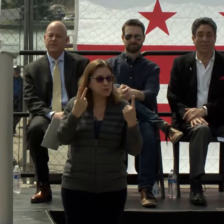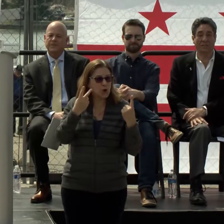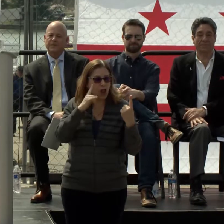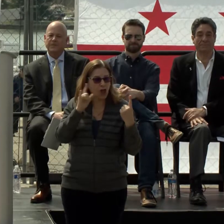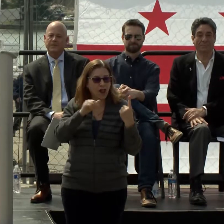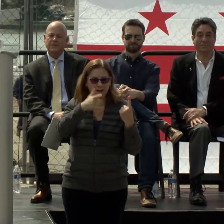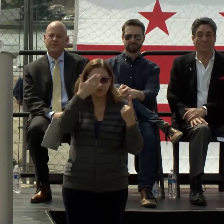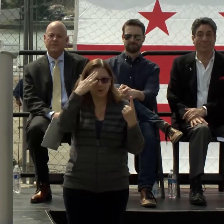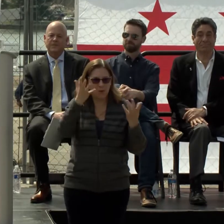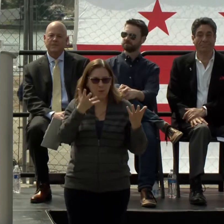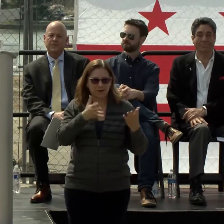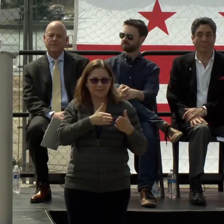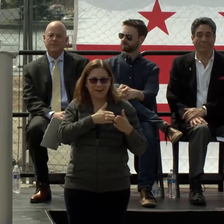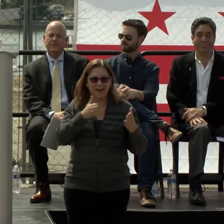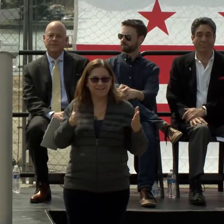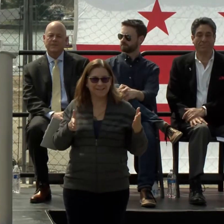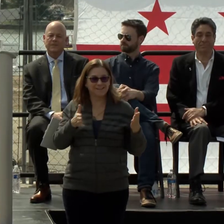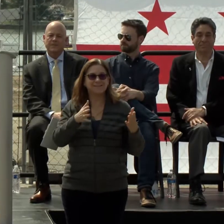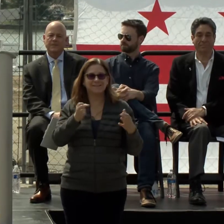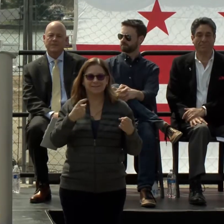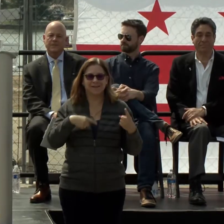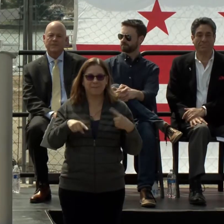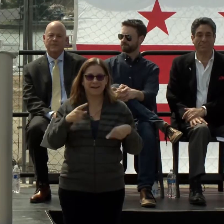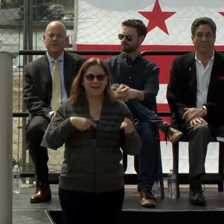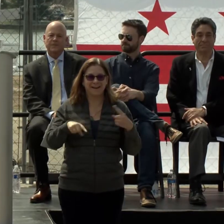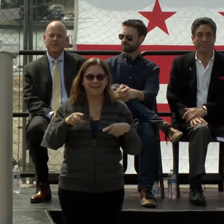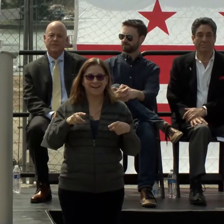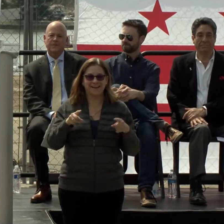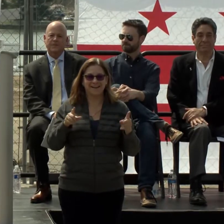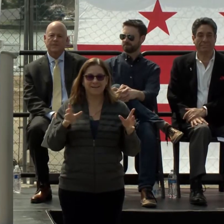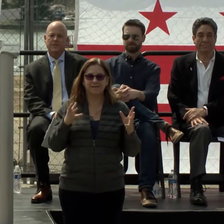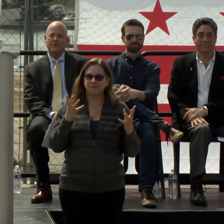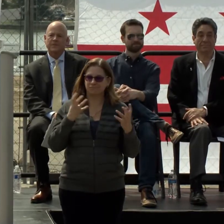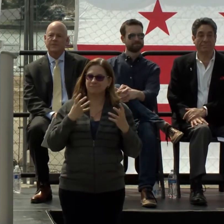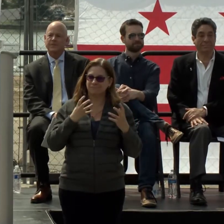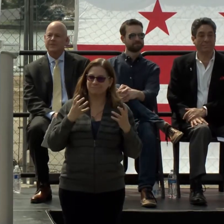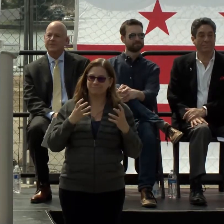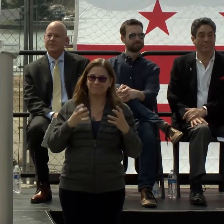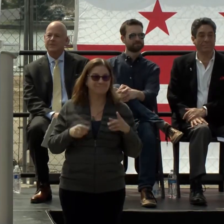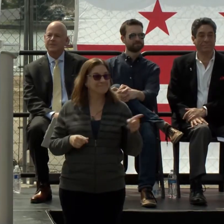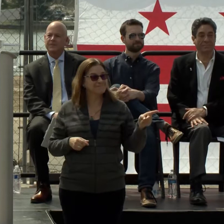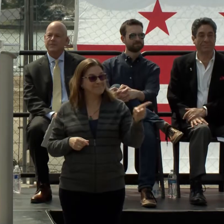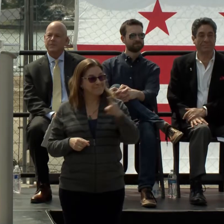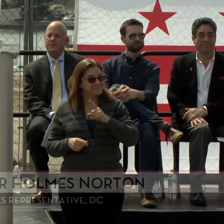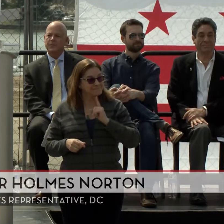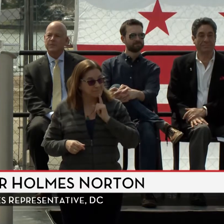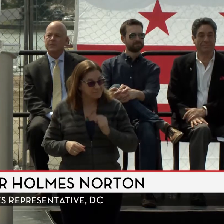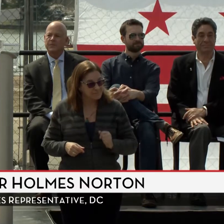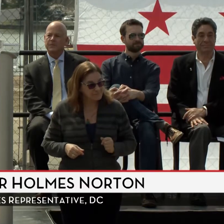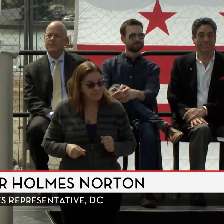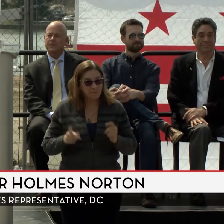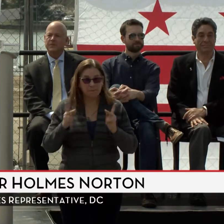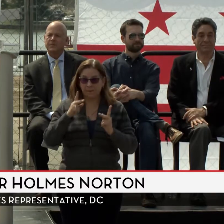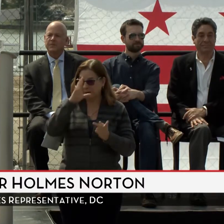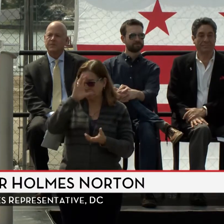come. So I'm not sure that people will believe me when I tell them at